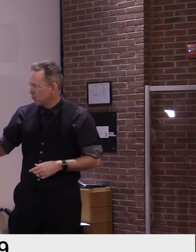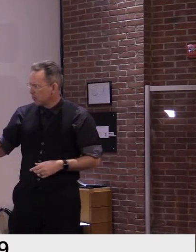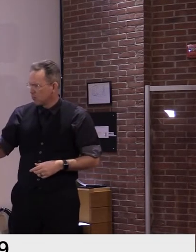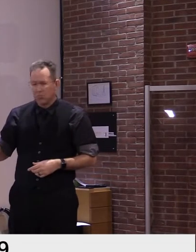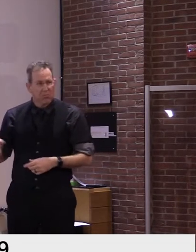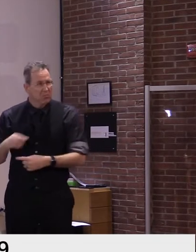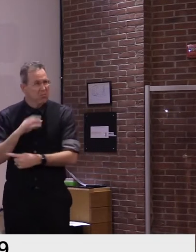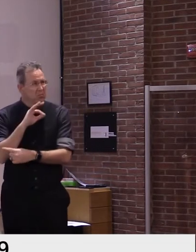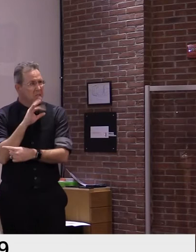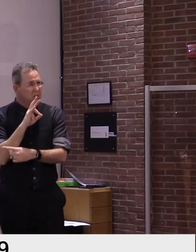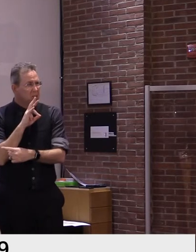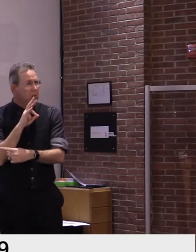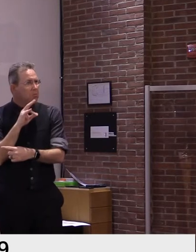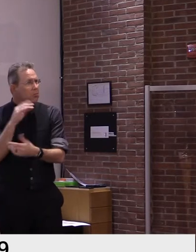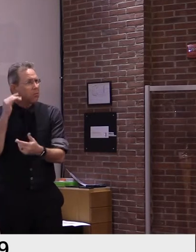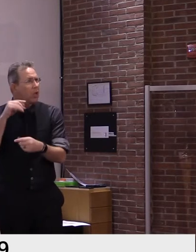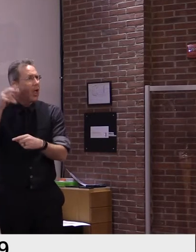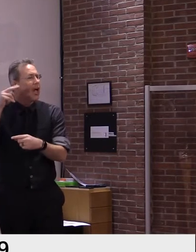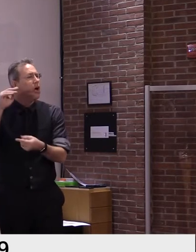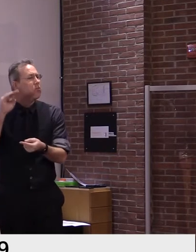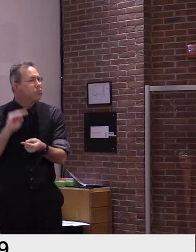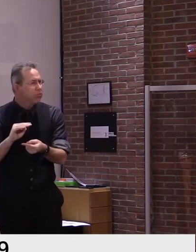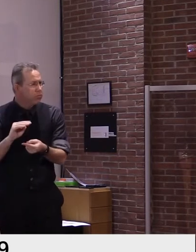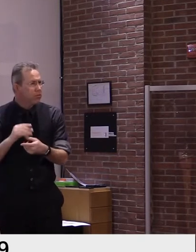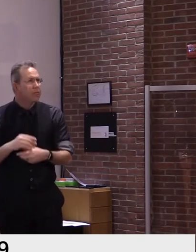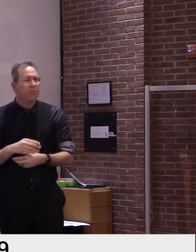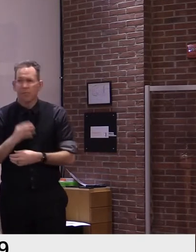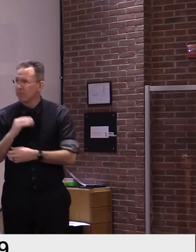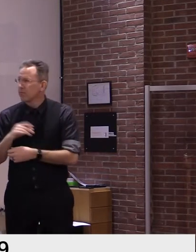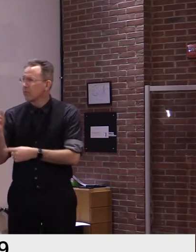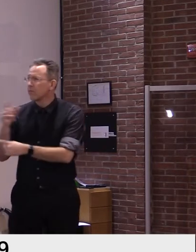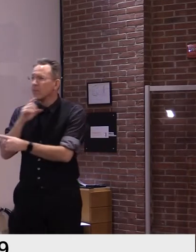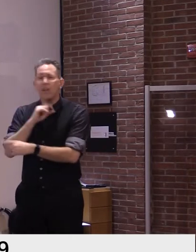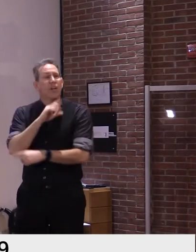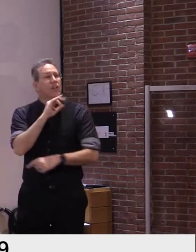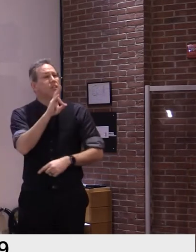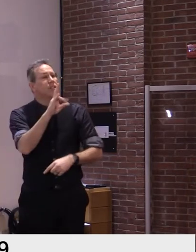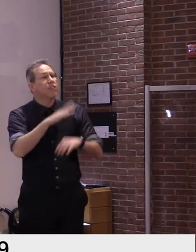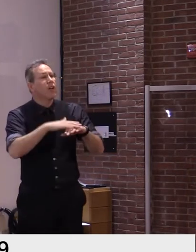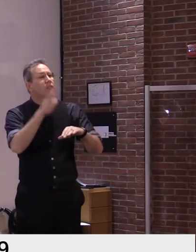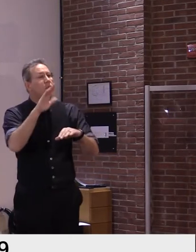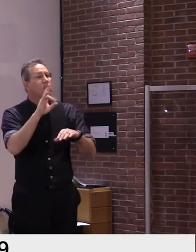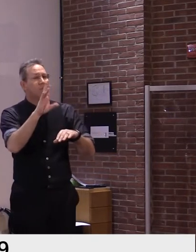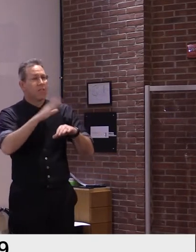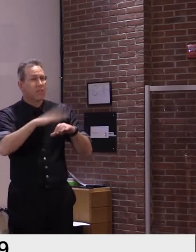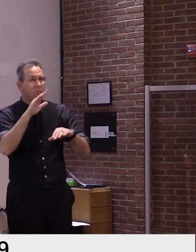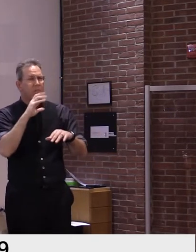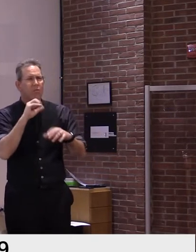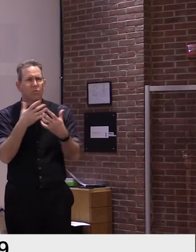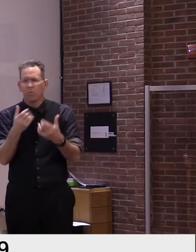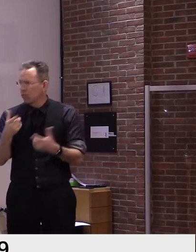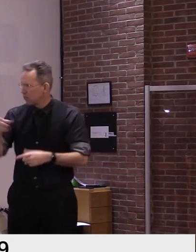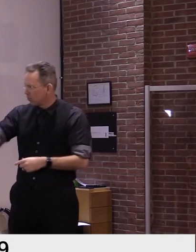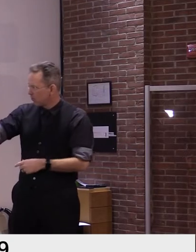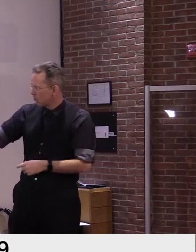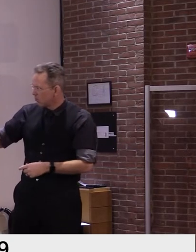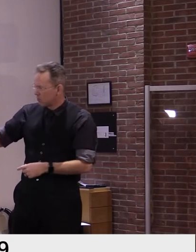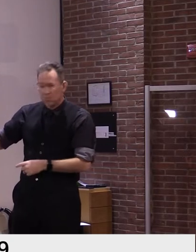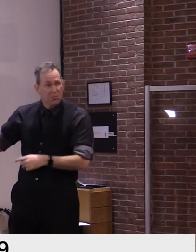week. And most importantly, we continue to see cases among our most vulnerable continue to